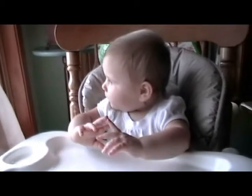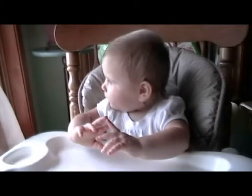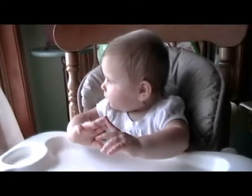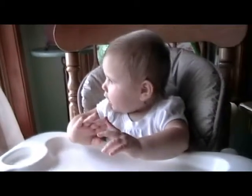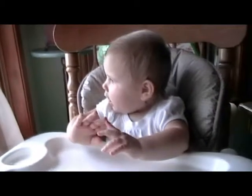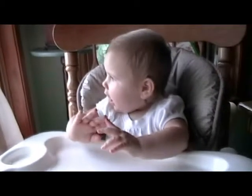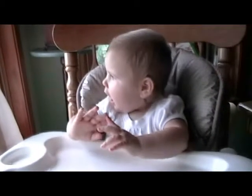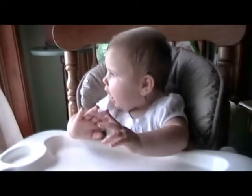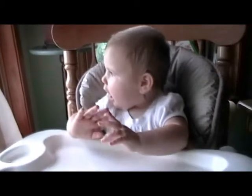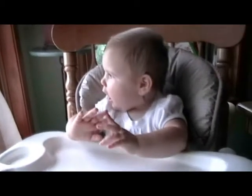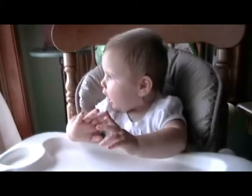Mommy?